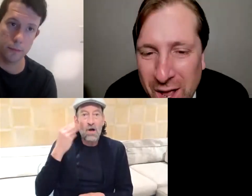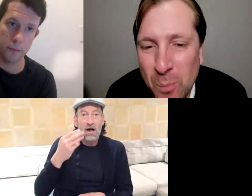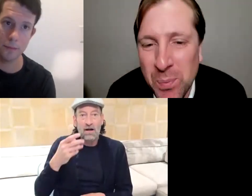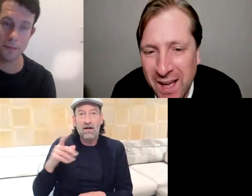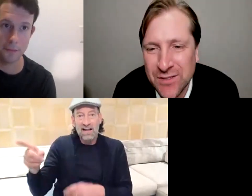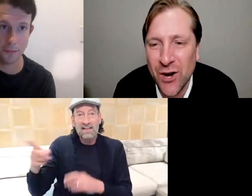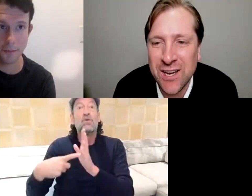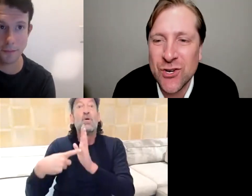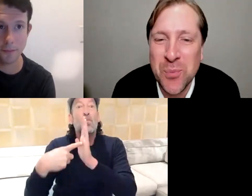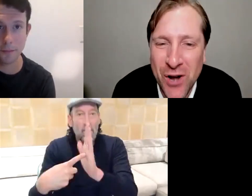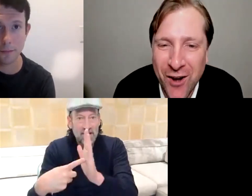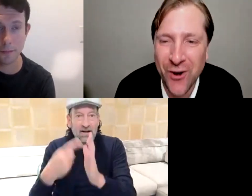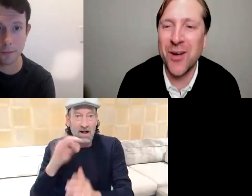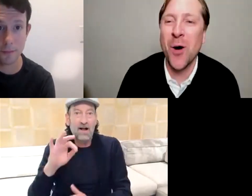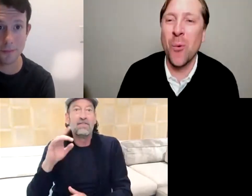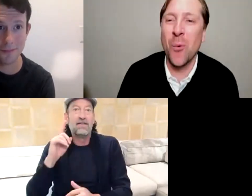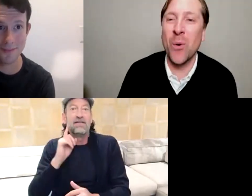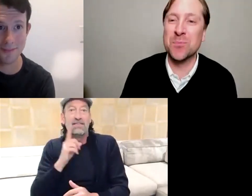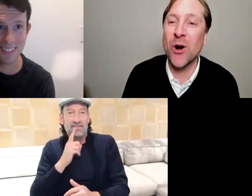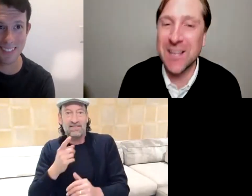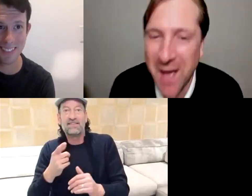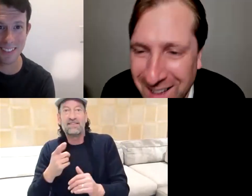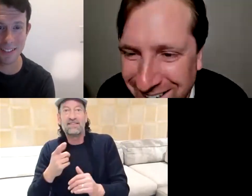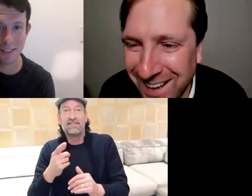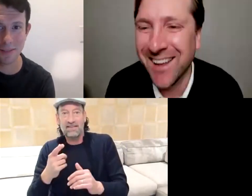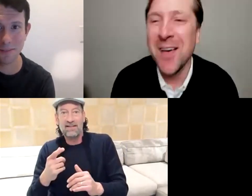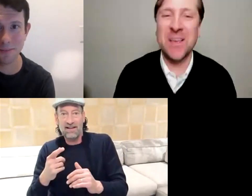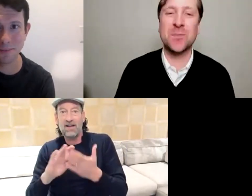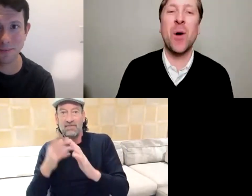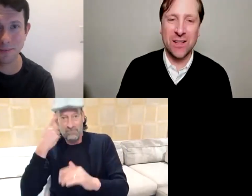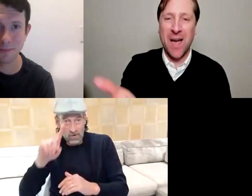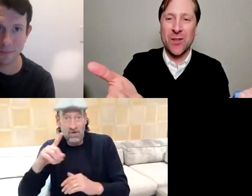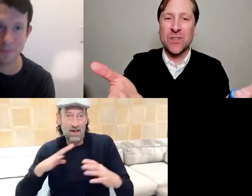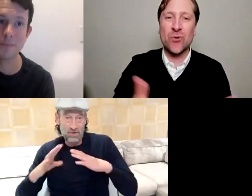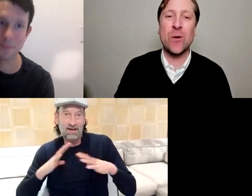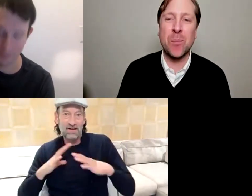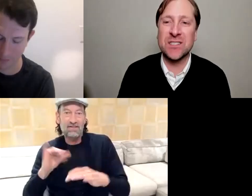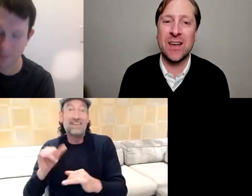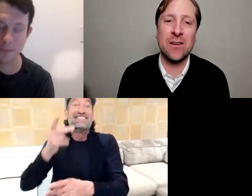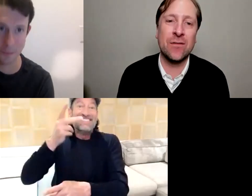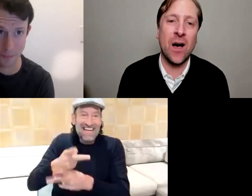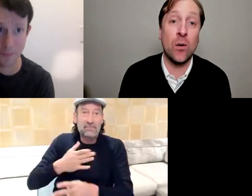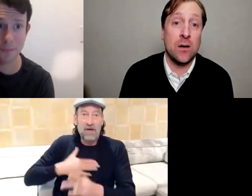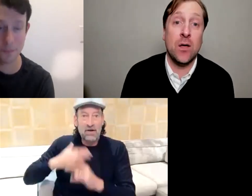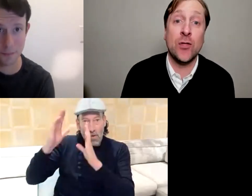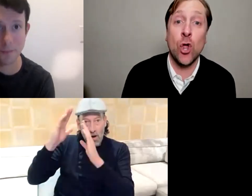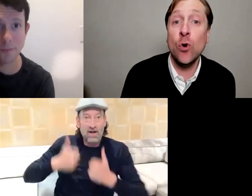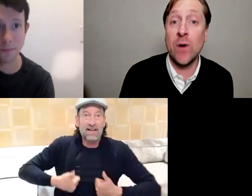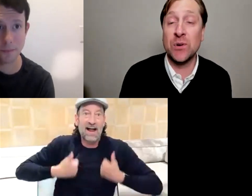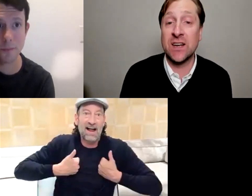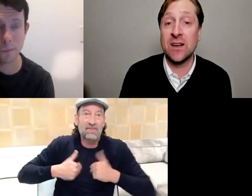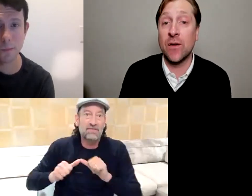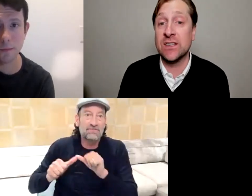kept my hope alive, sorry, interpreter error, was Marlee Matlin, because Marlee Matlin was a great representative and the